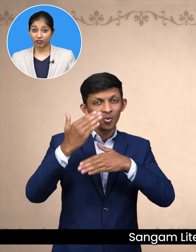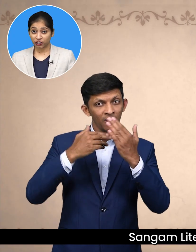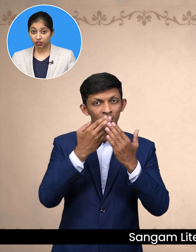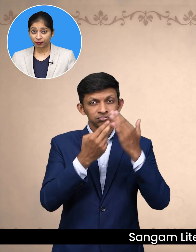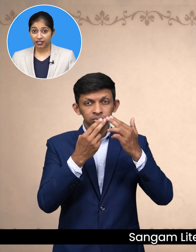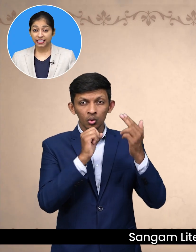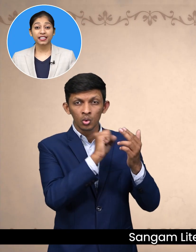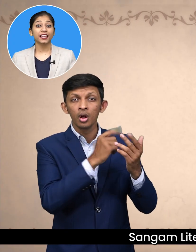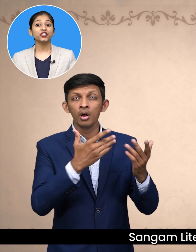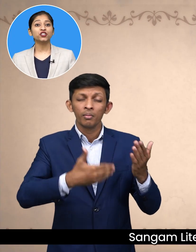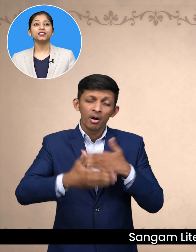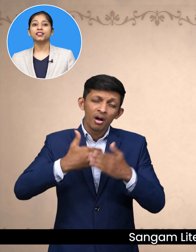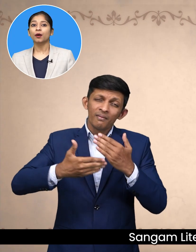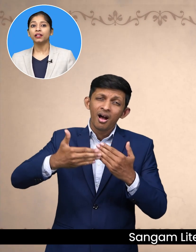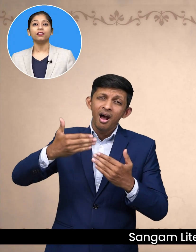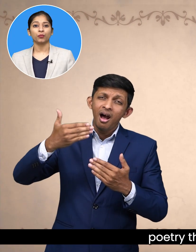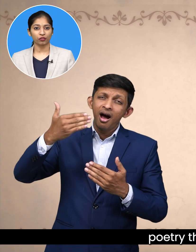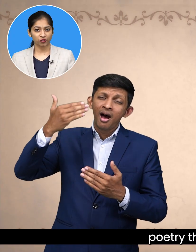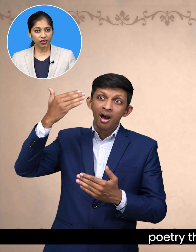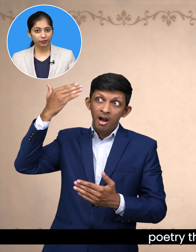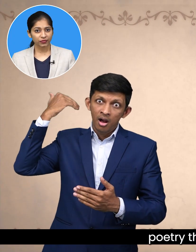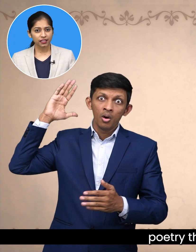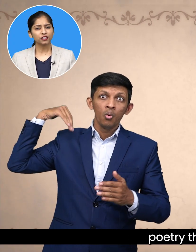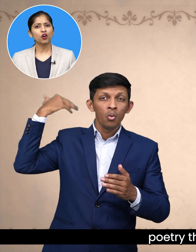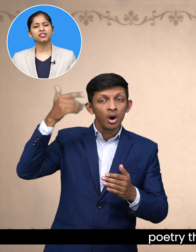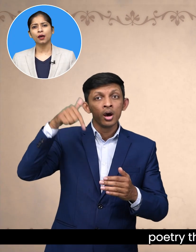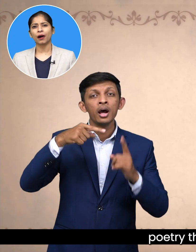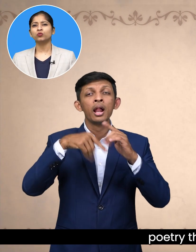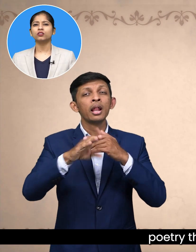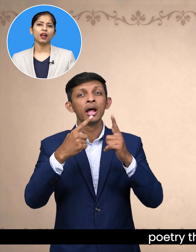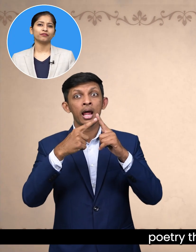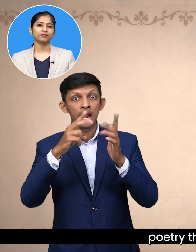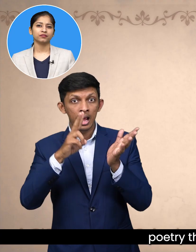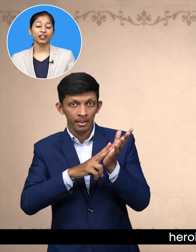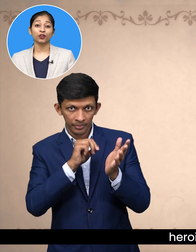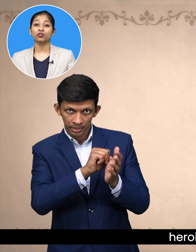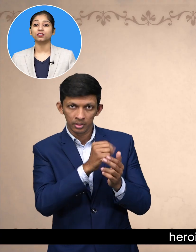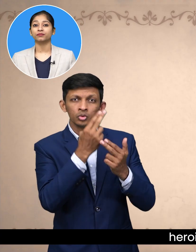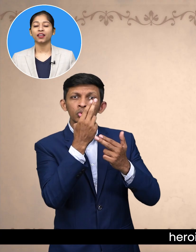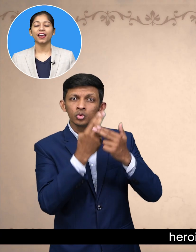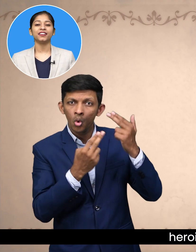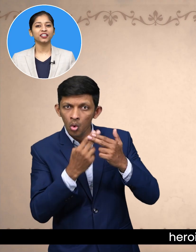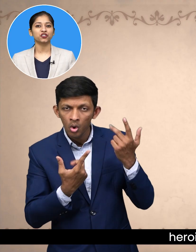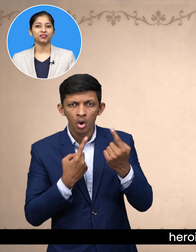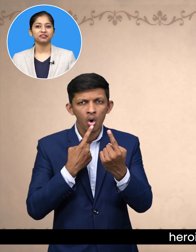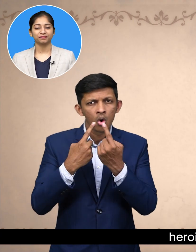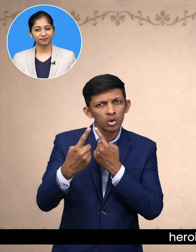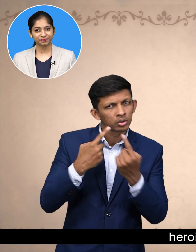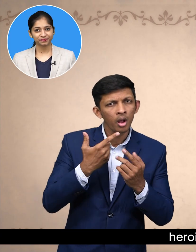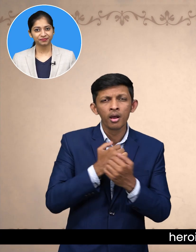Sangam literature is ancient Tamil poetry that talks about love, heroism, and